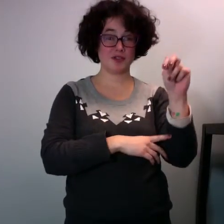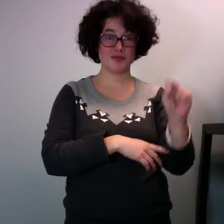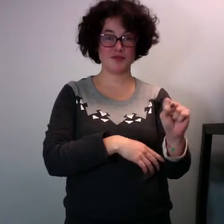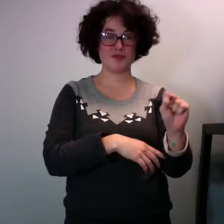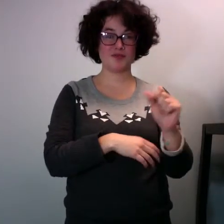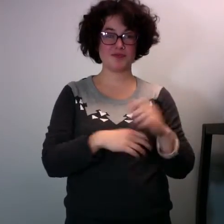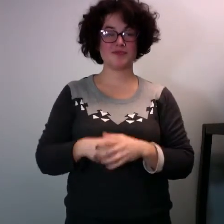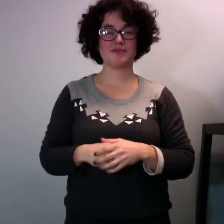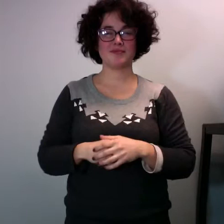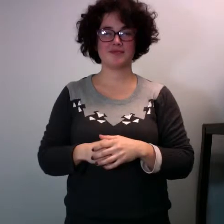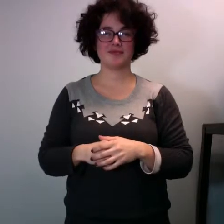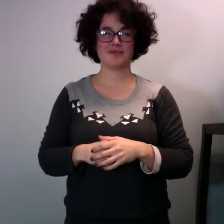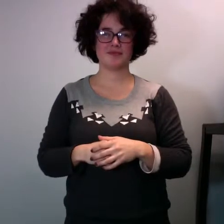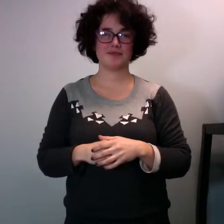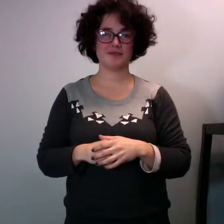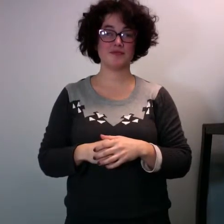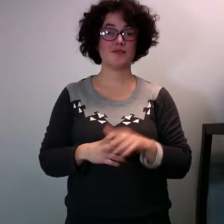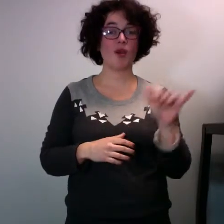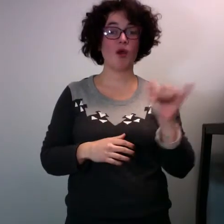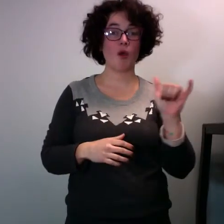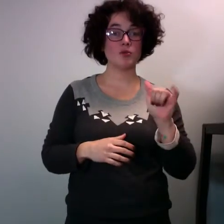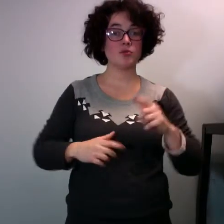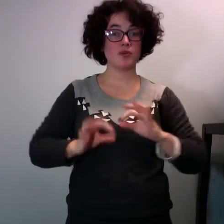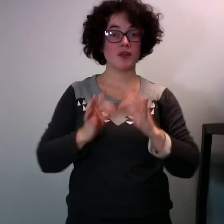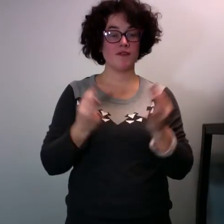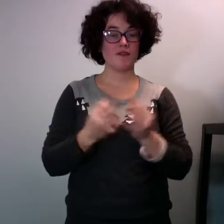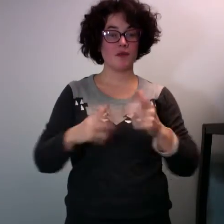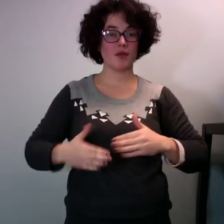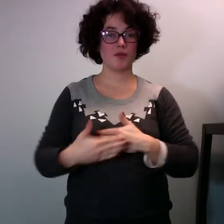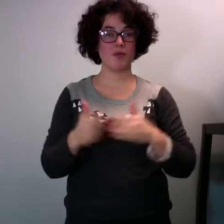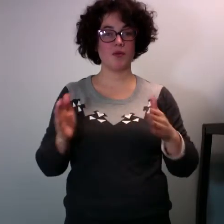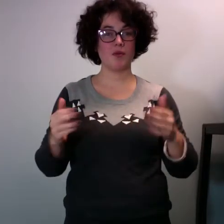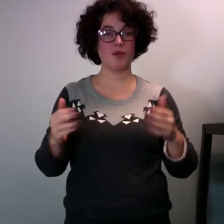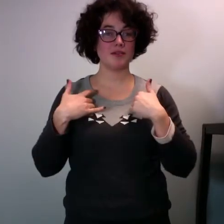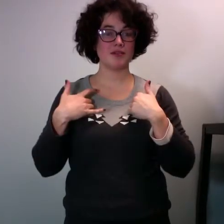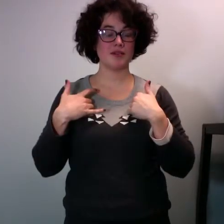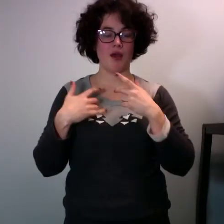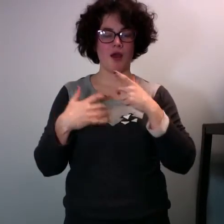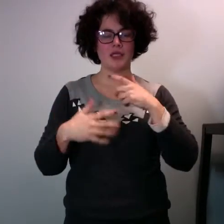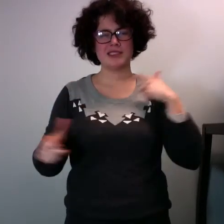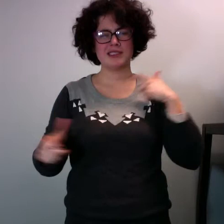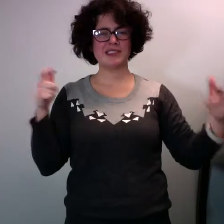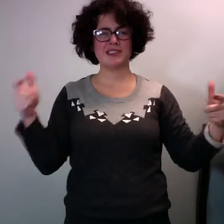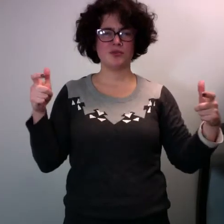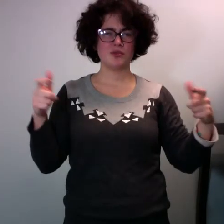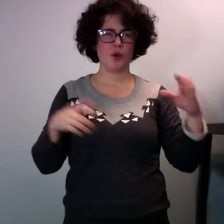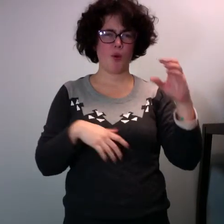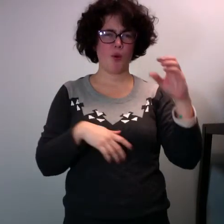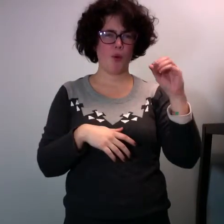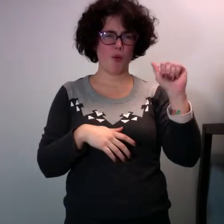Now, also in the family room, you will find a huge oak table, very similar to the one in my grandmother's